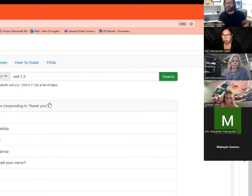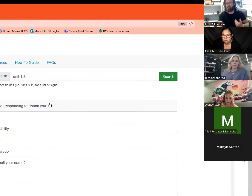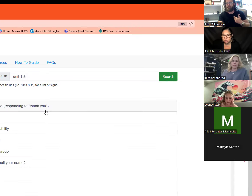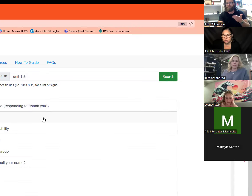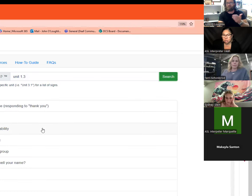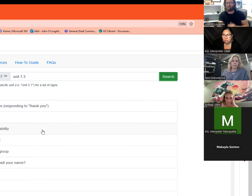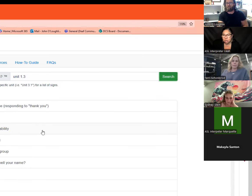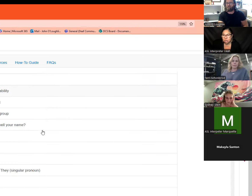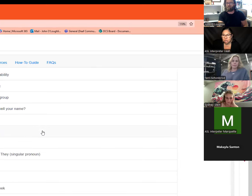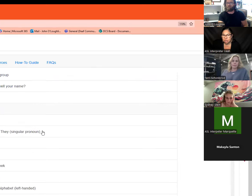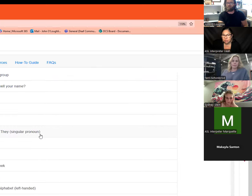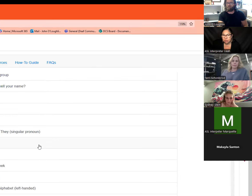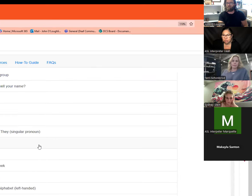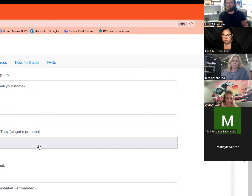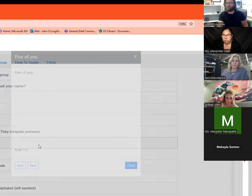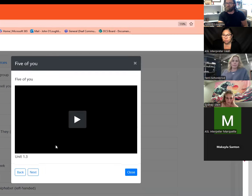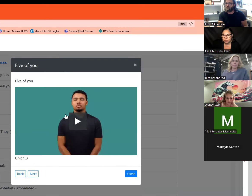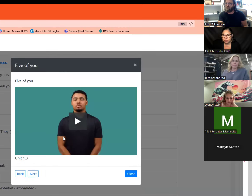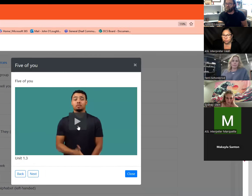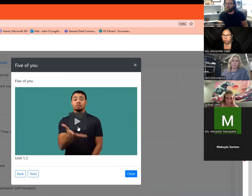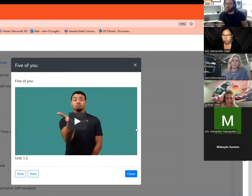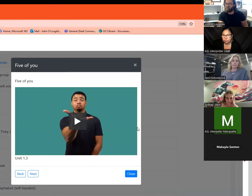search bar, and there you go.